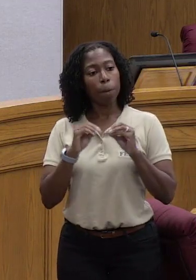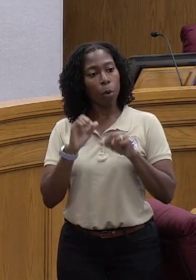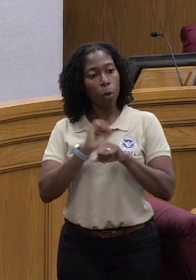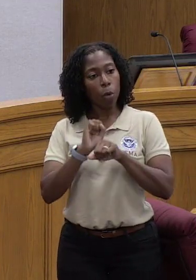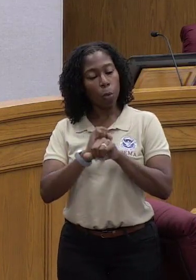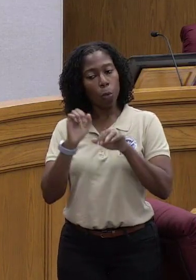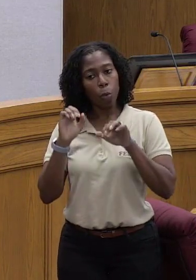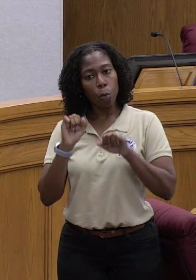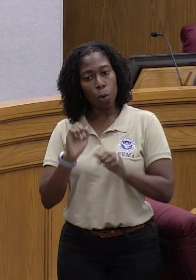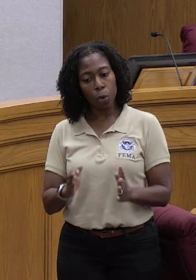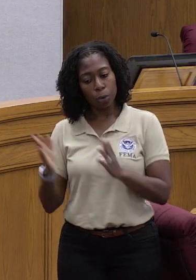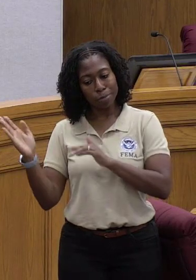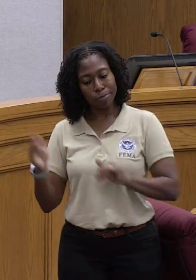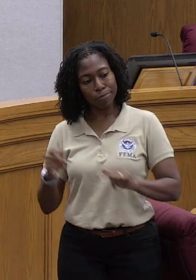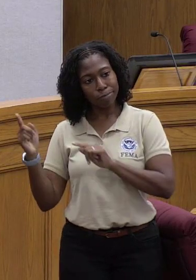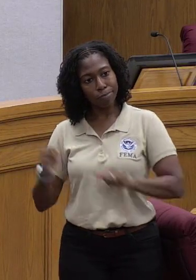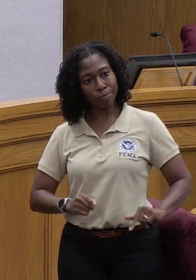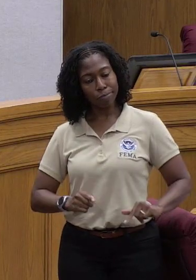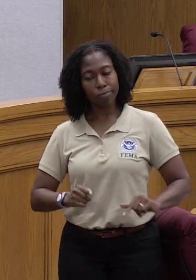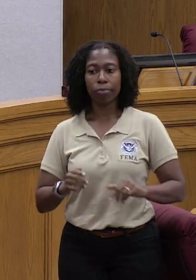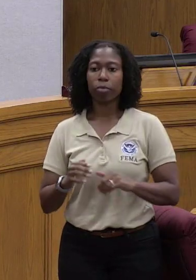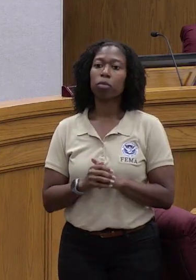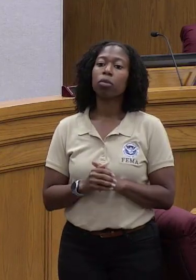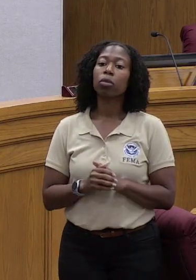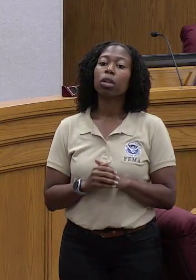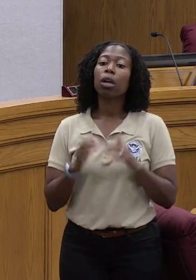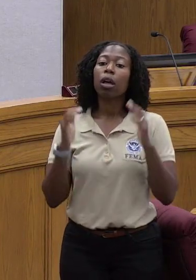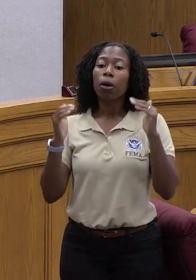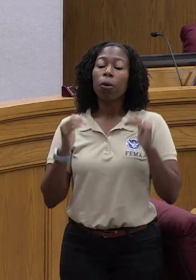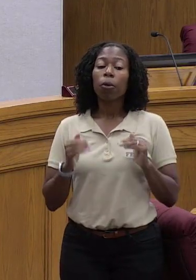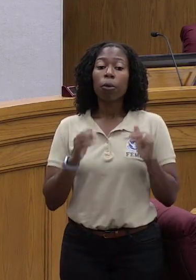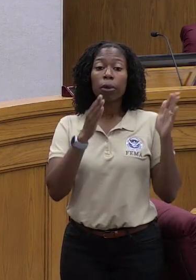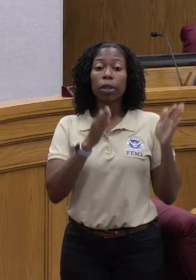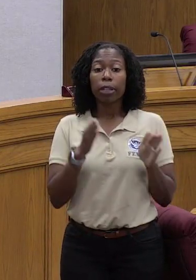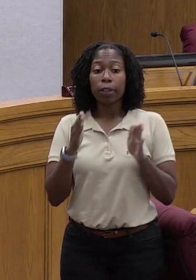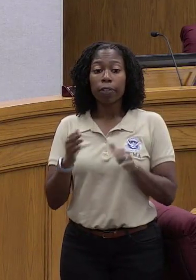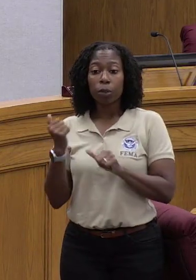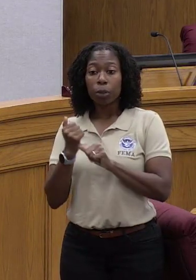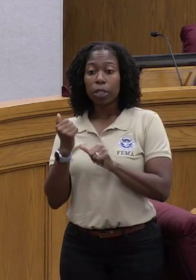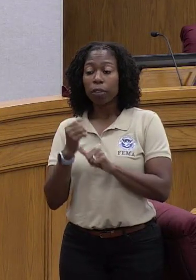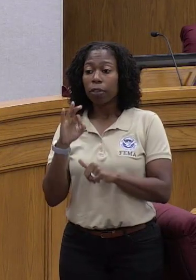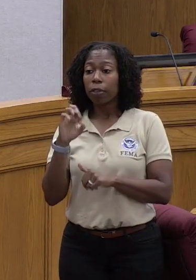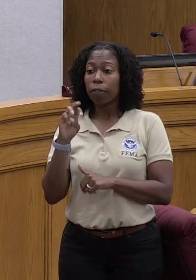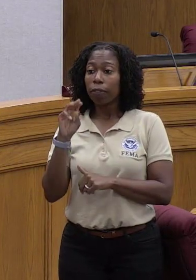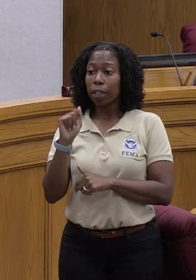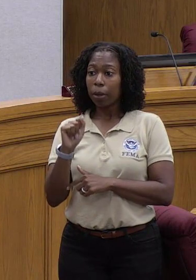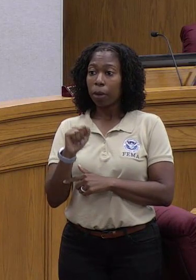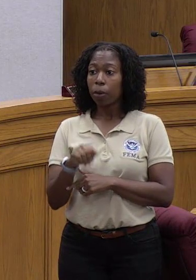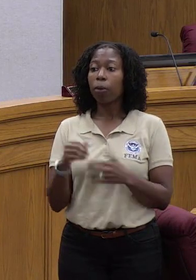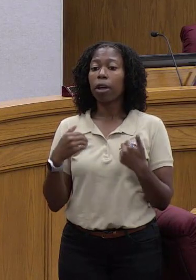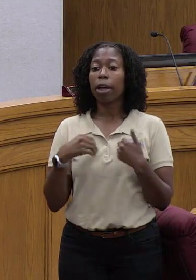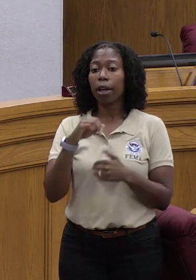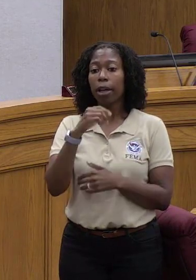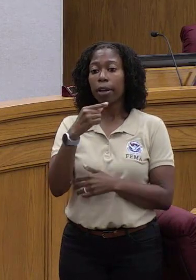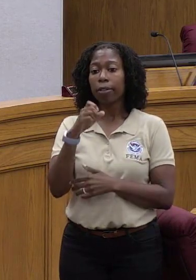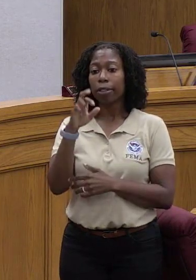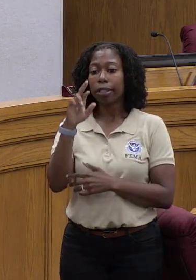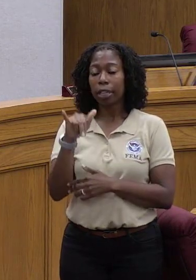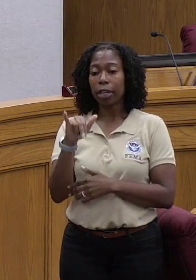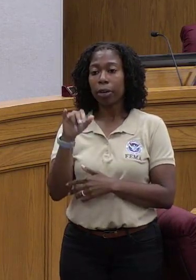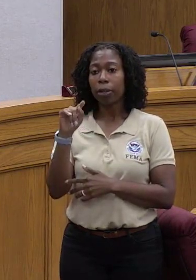you. We'll go to individual assistance updates now, and from FEMA, we have Jerry Stoller.